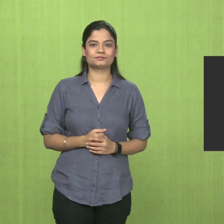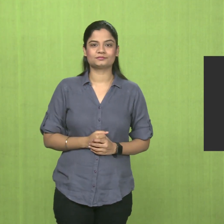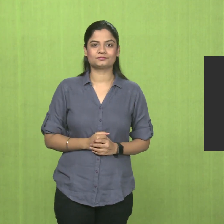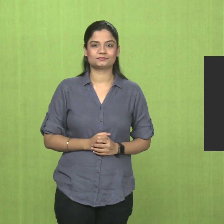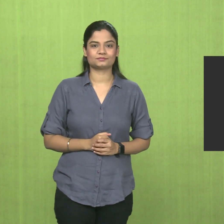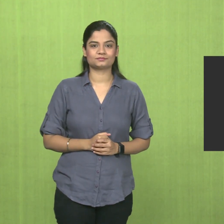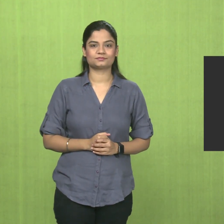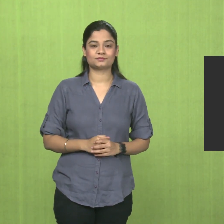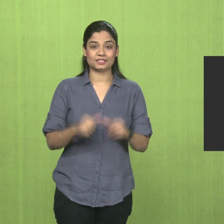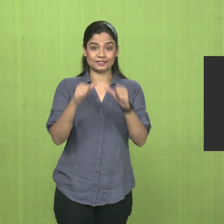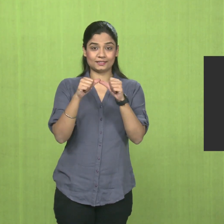activities.